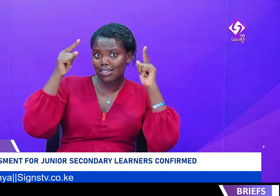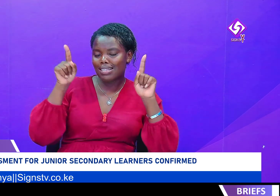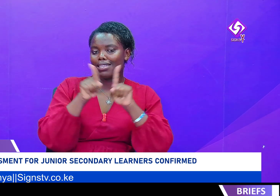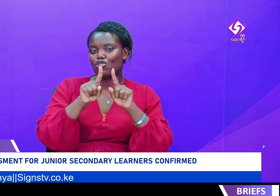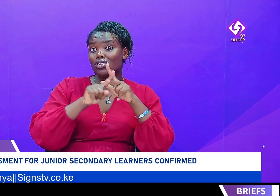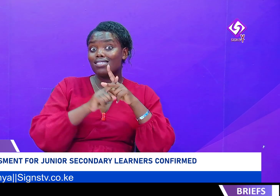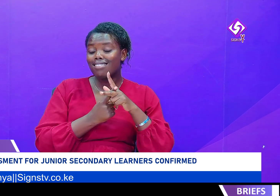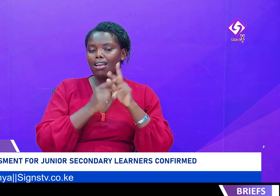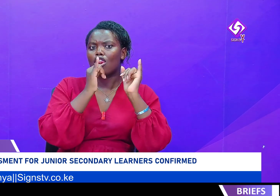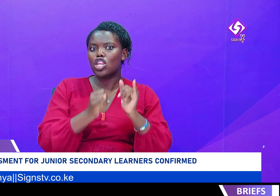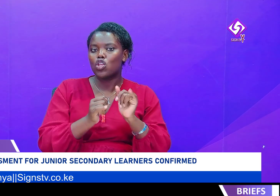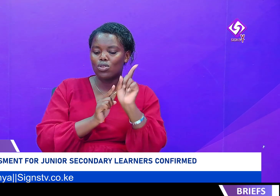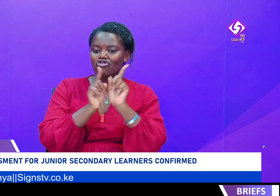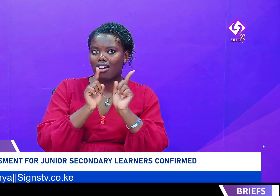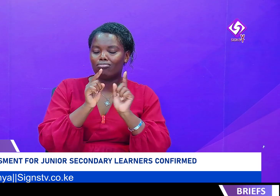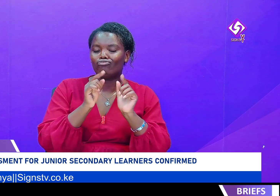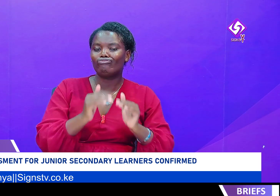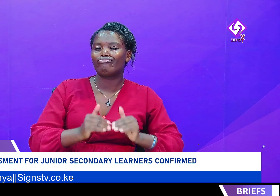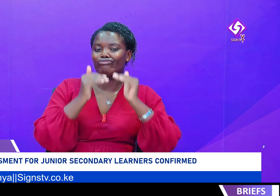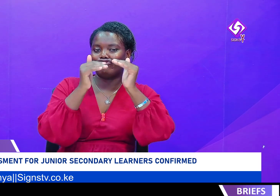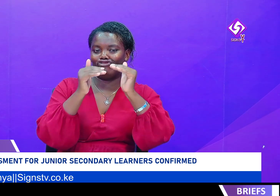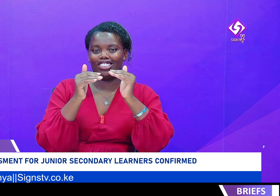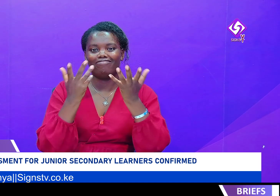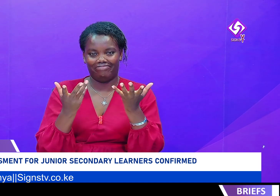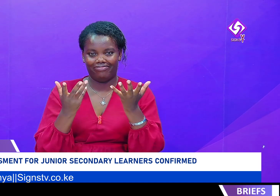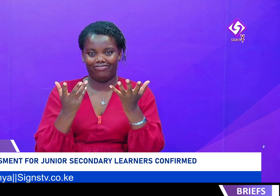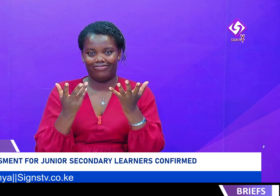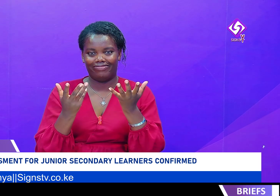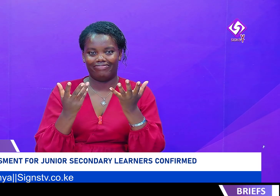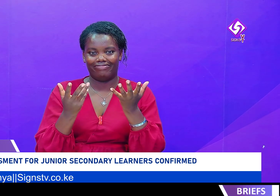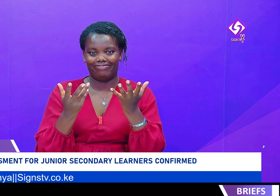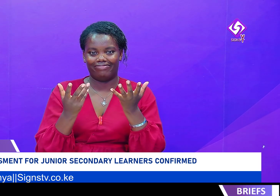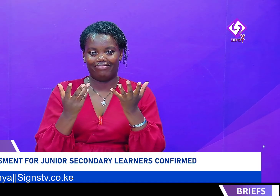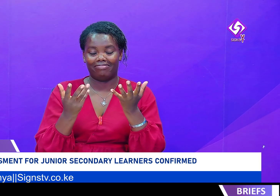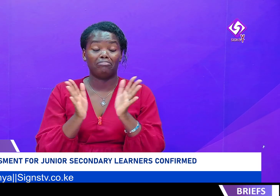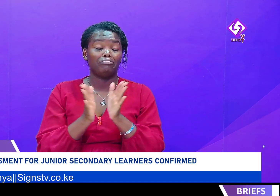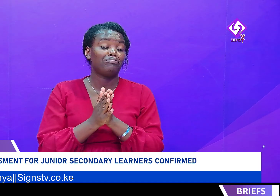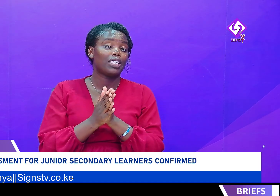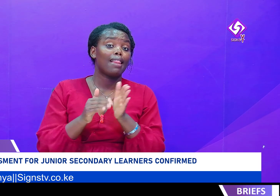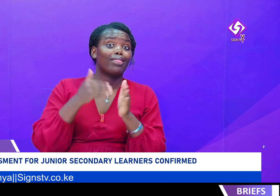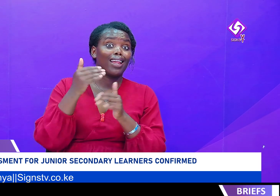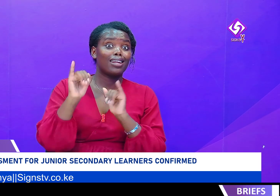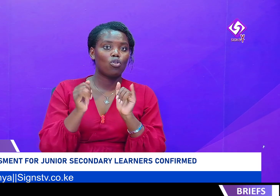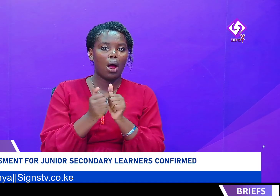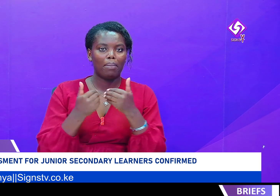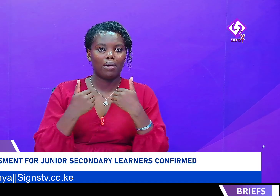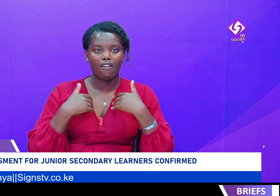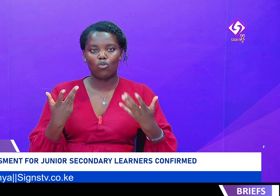all the success, and also as you start your new journey in your progressive to your education. On